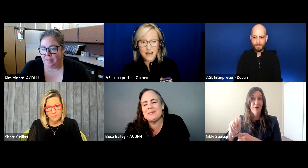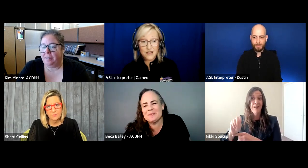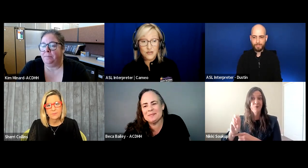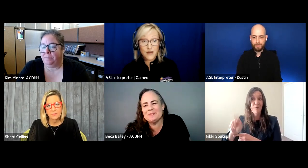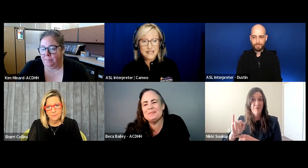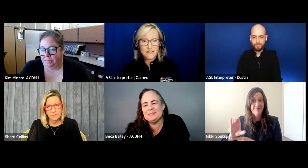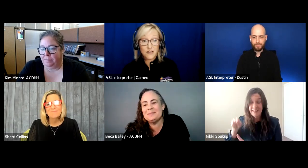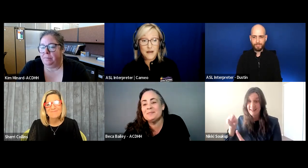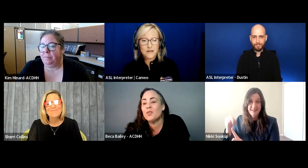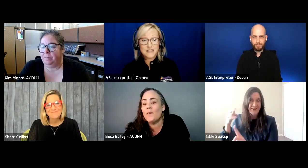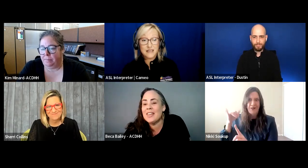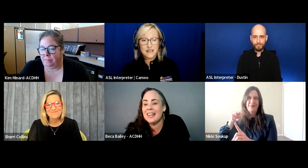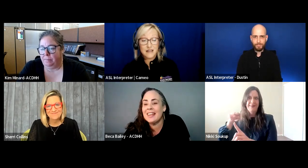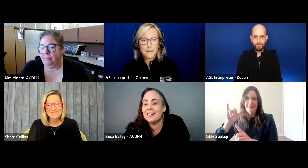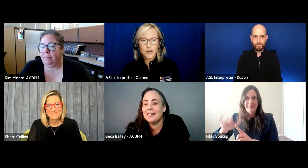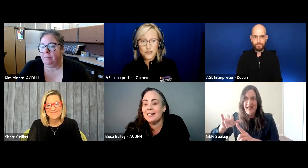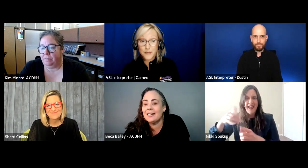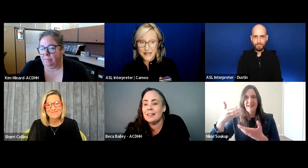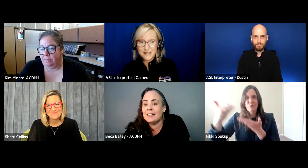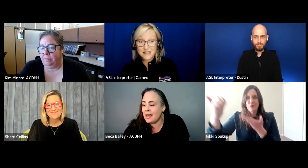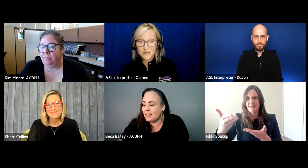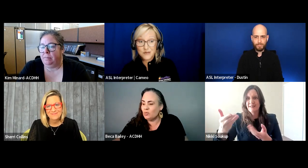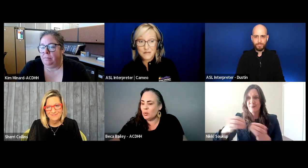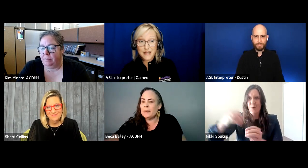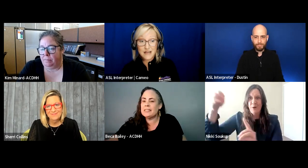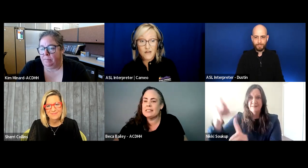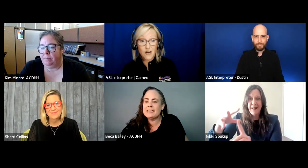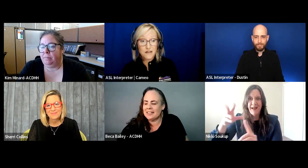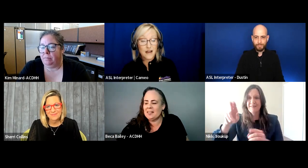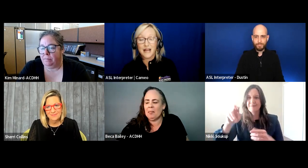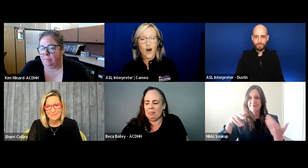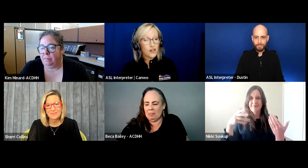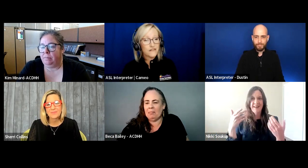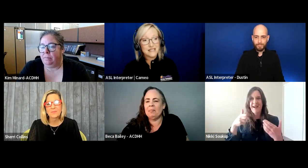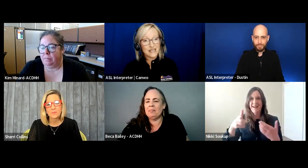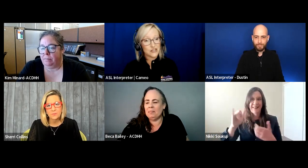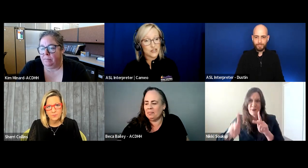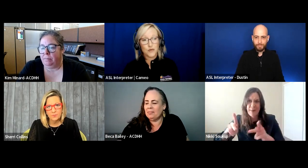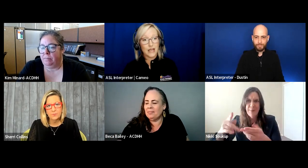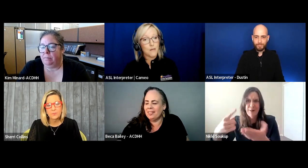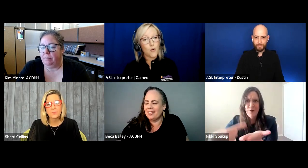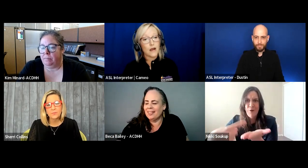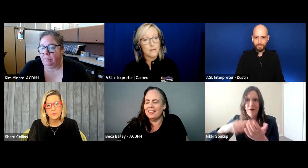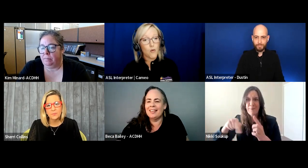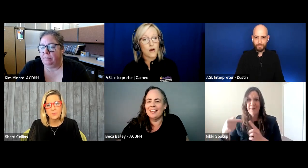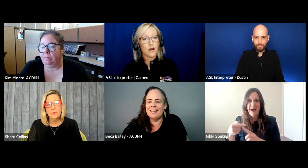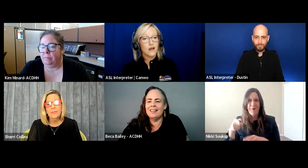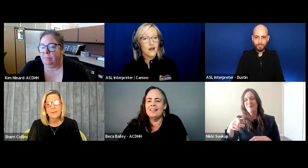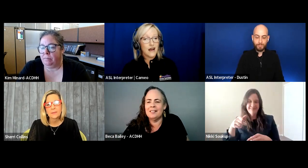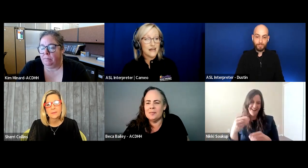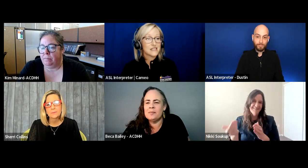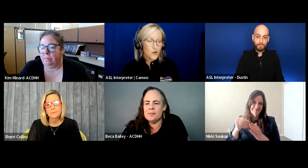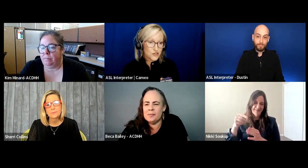Maybe you guys have heard about that book True Biz that was written by a deaf author. I mean, all of these things are just bringing more and